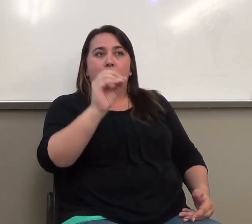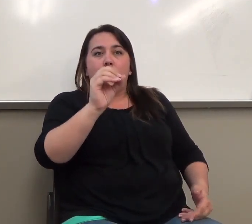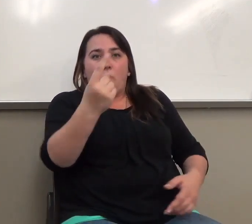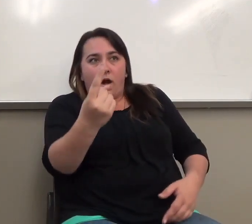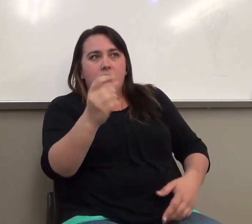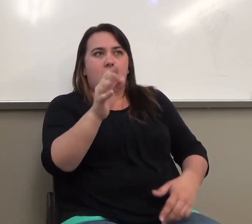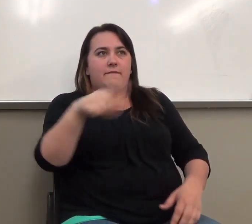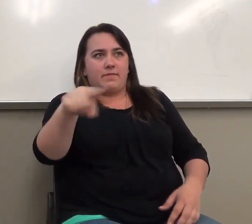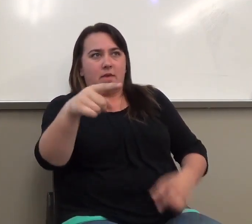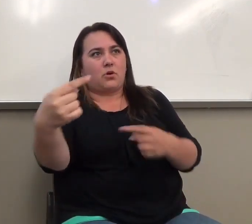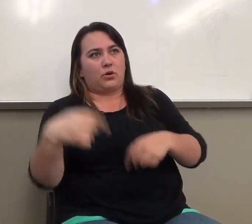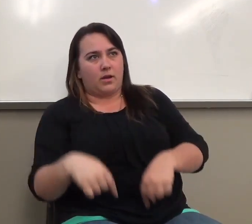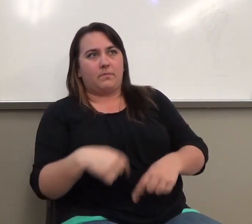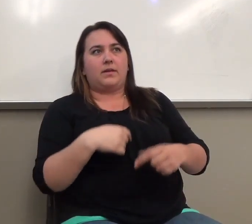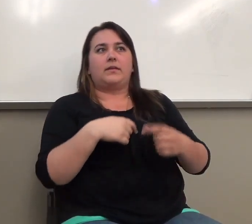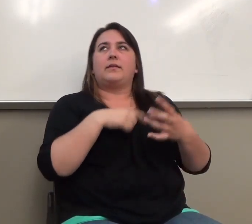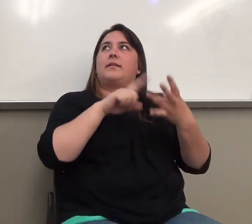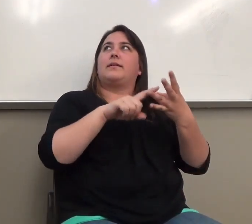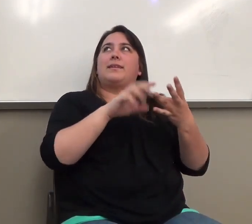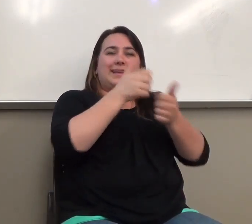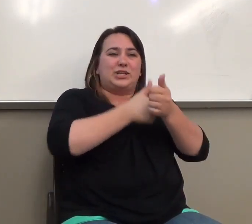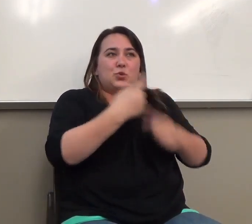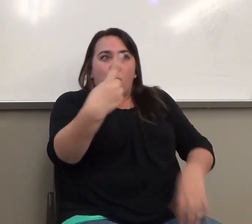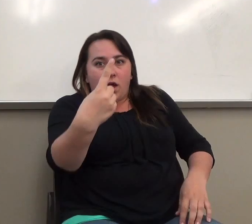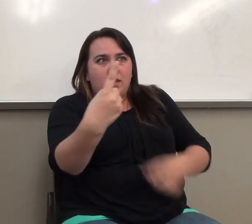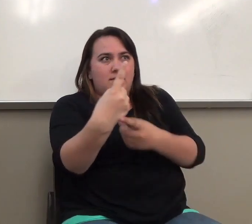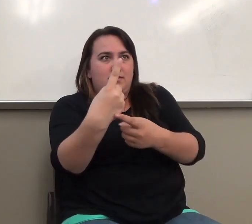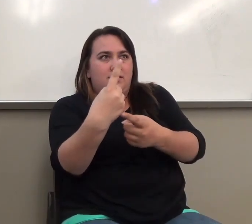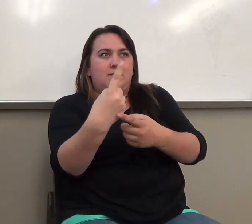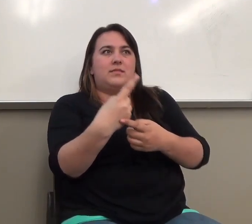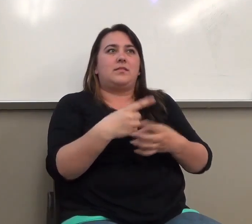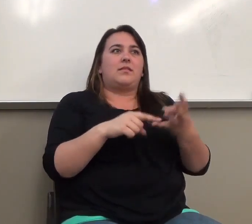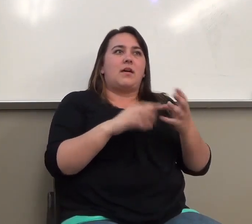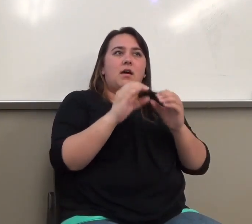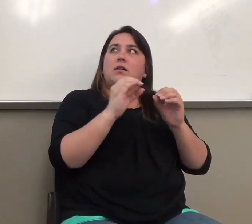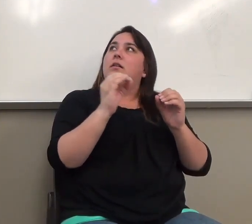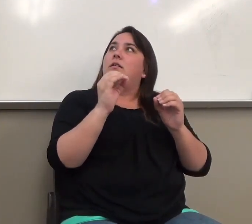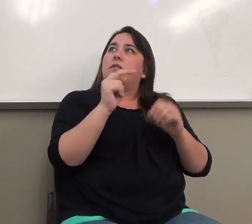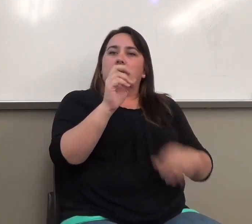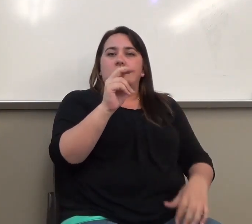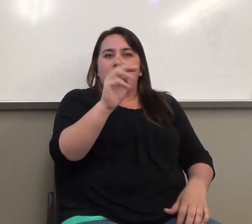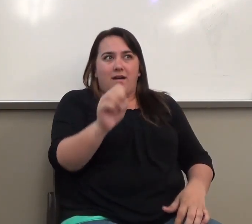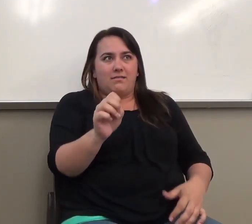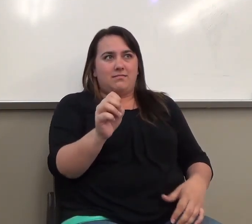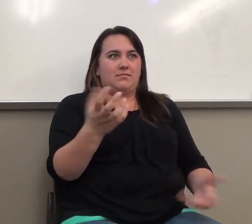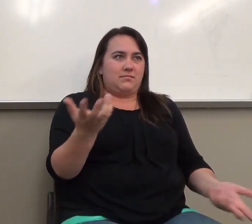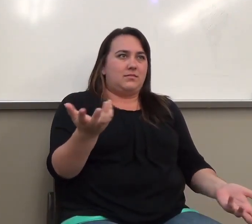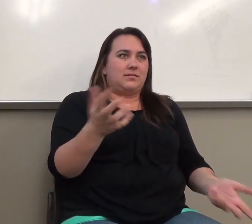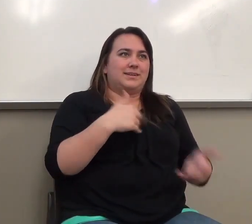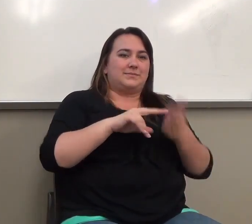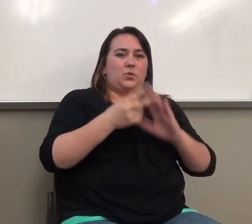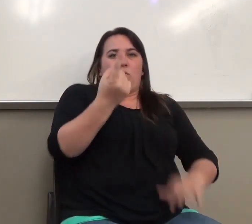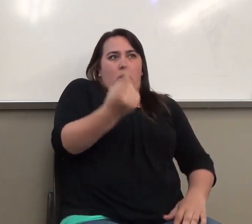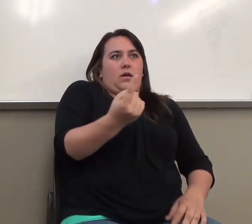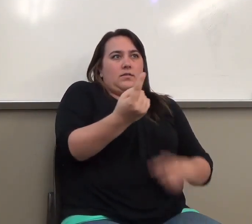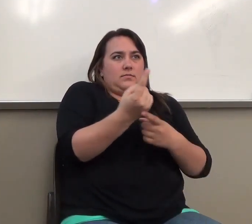one. Every one body, neither one of them, each one, and not